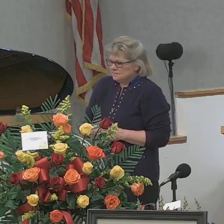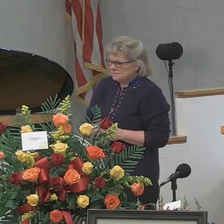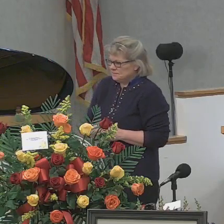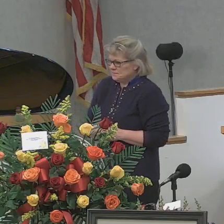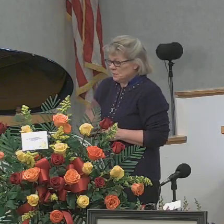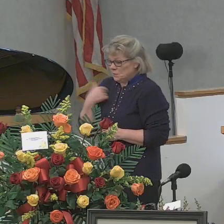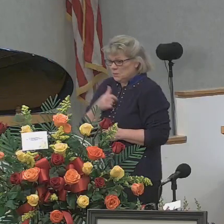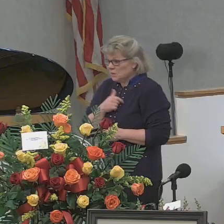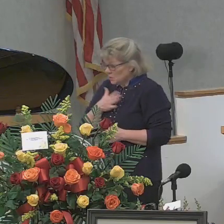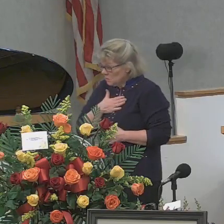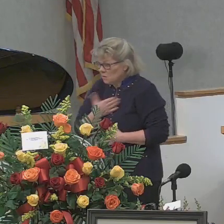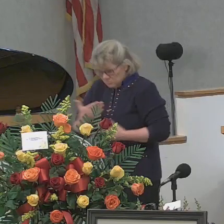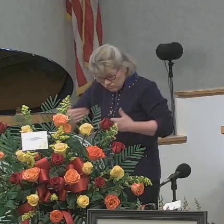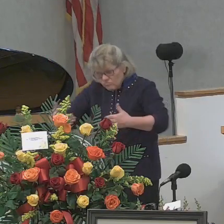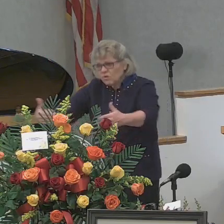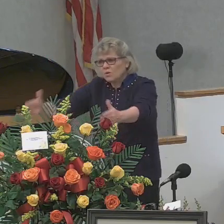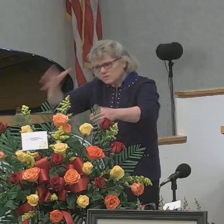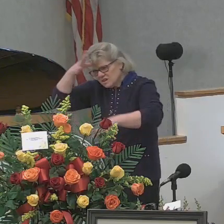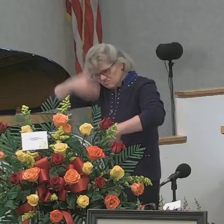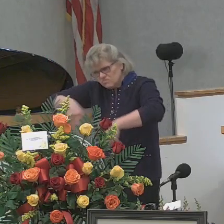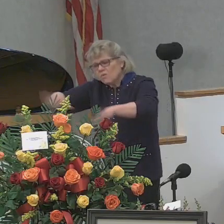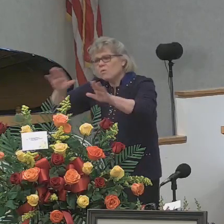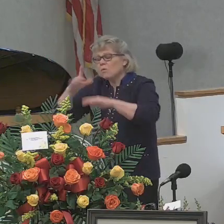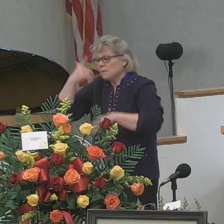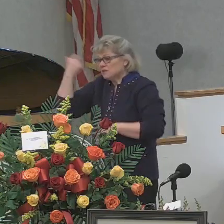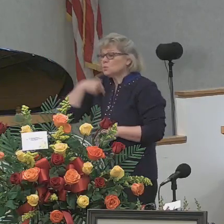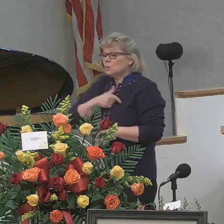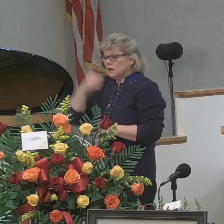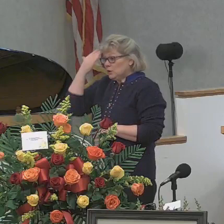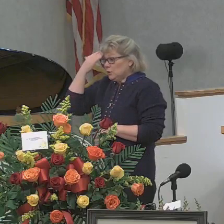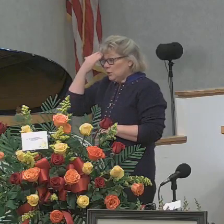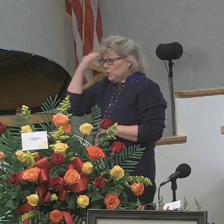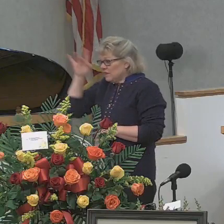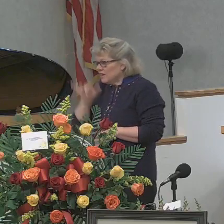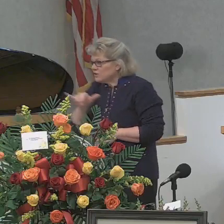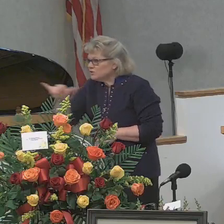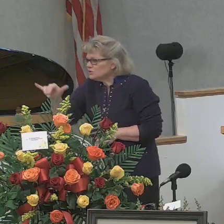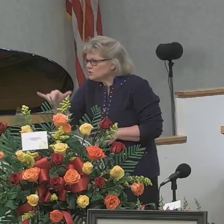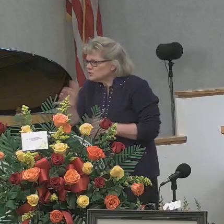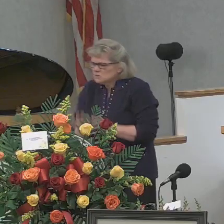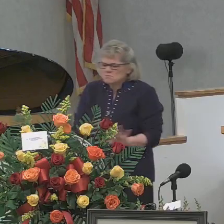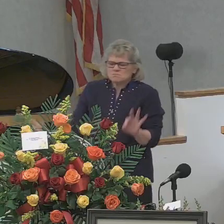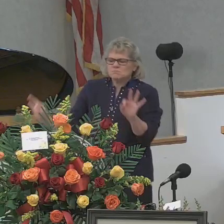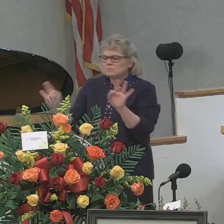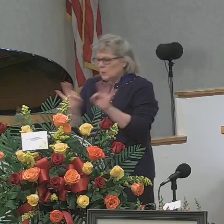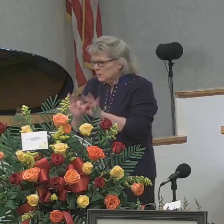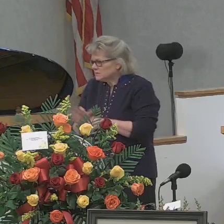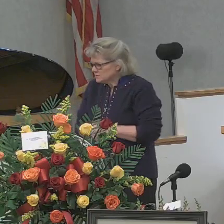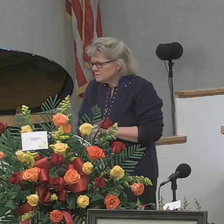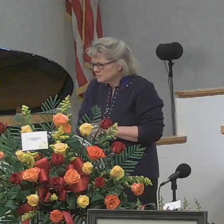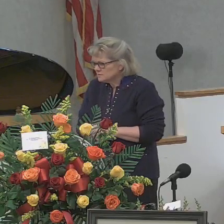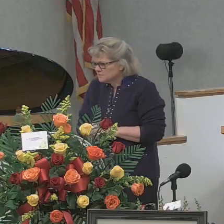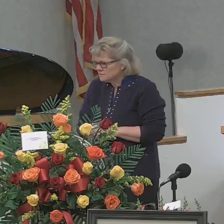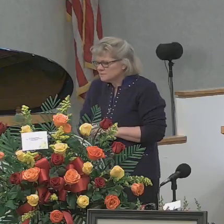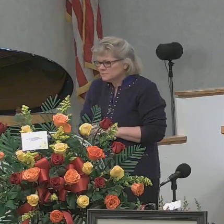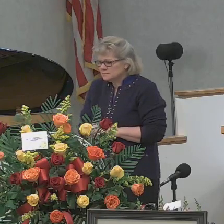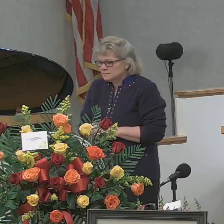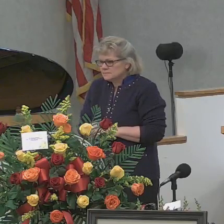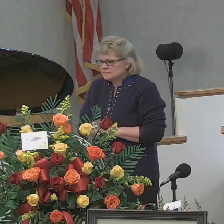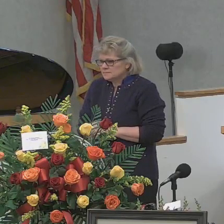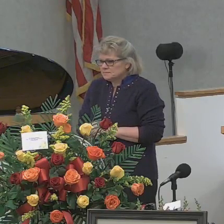And we were willing to let him do that, because we knew the eternal value that gave.